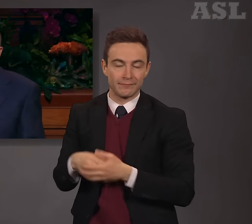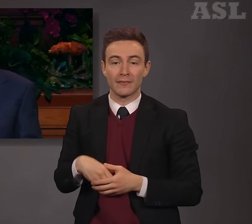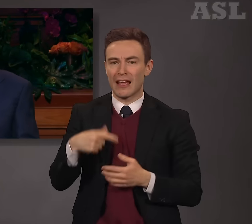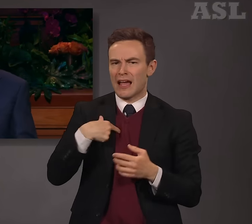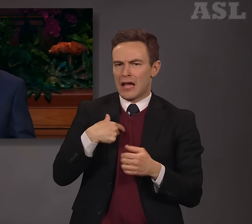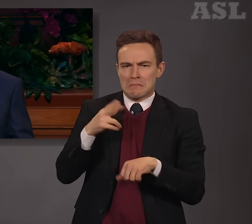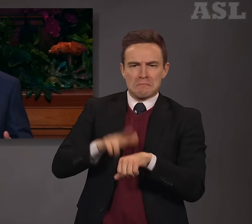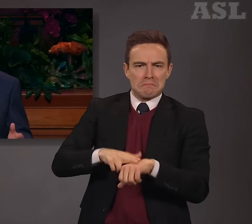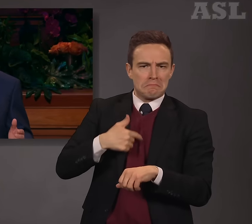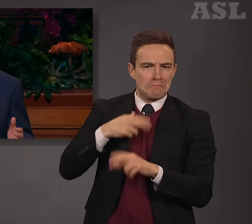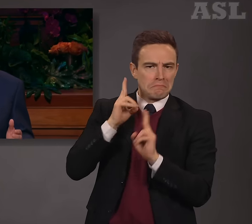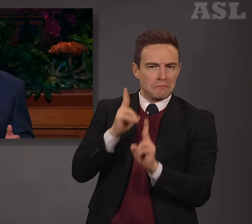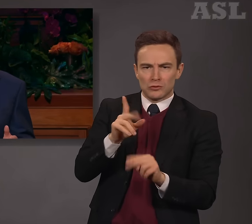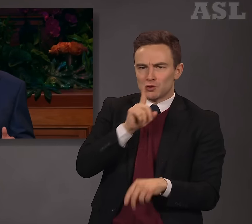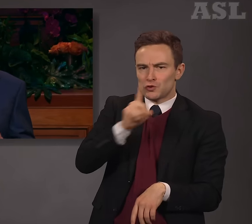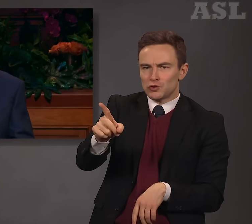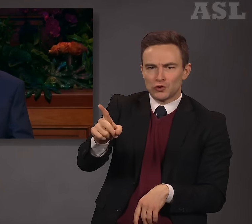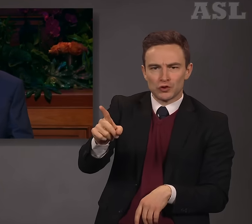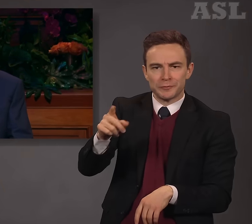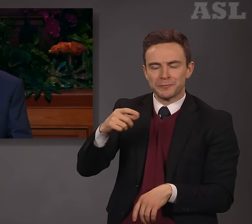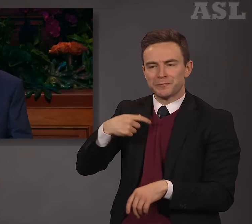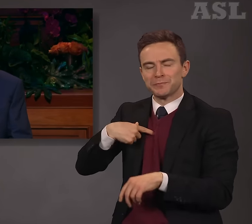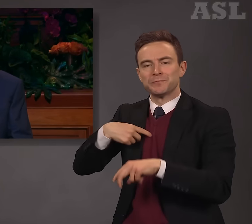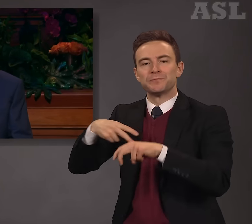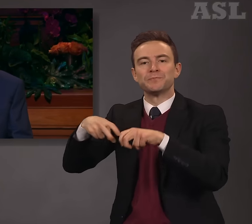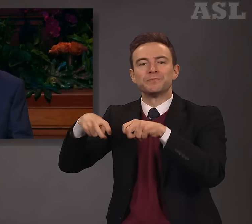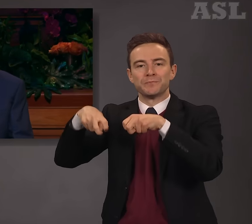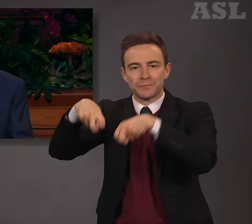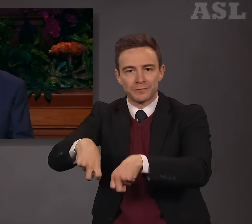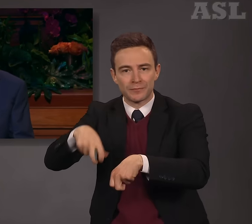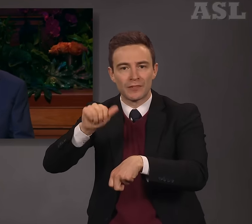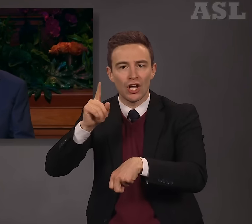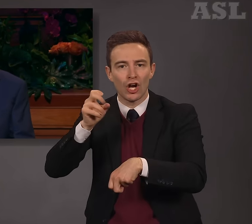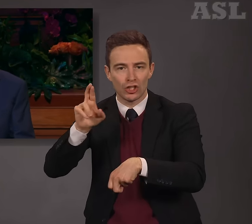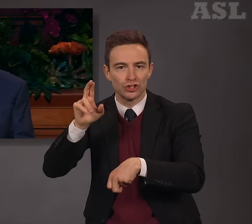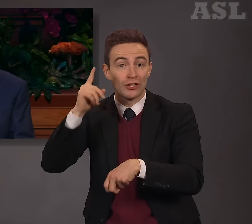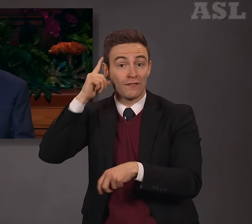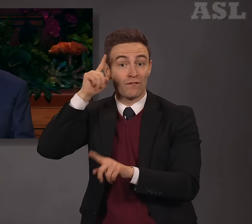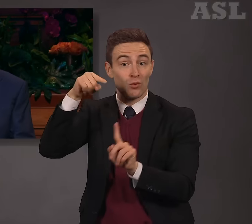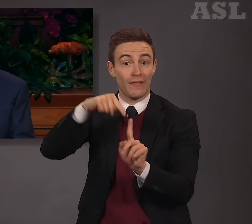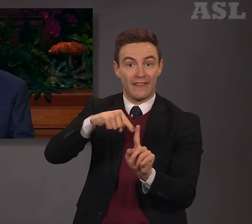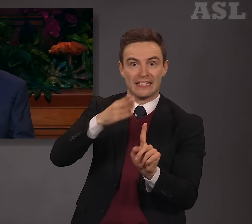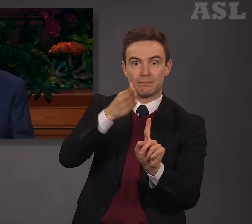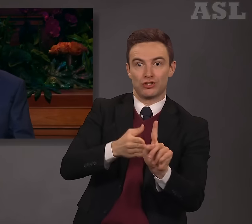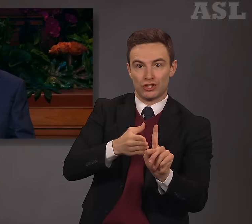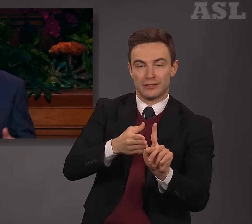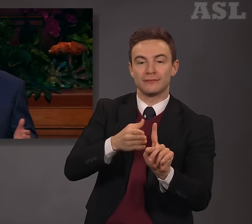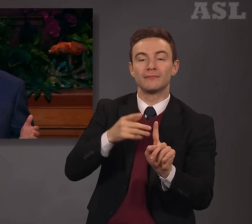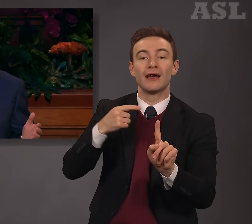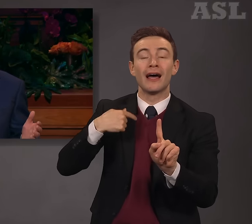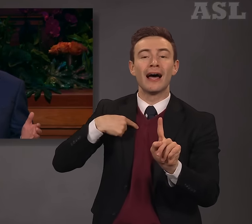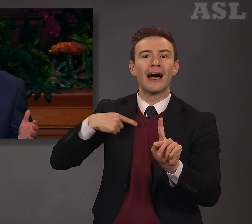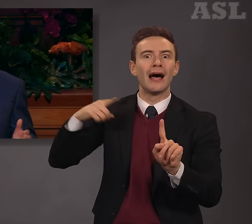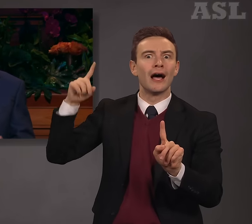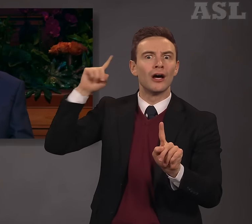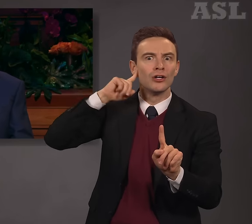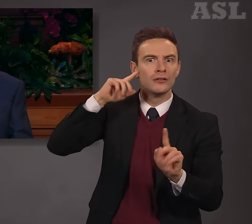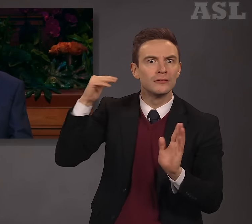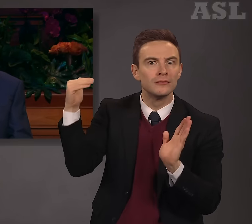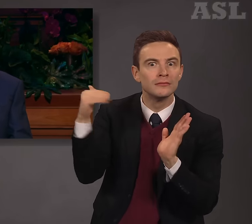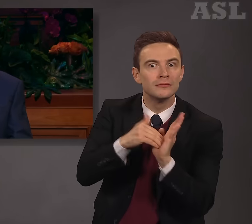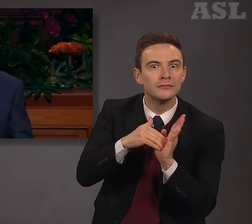honored. As I knelt at the end of the altar for this sacred ordinance, I heard once